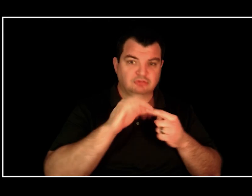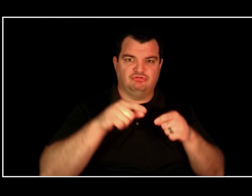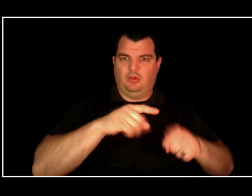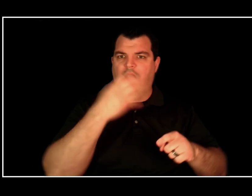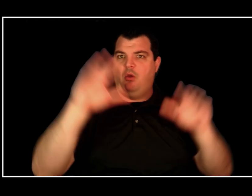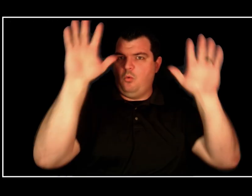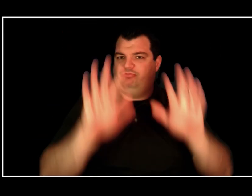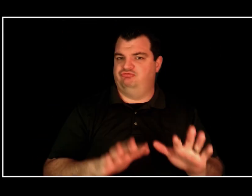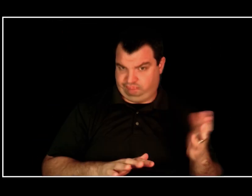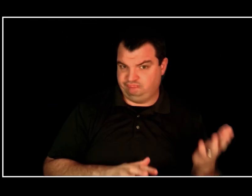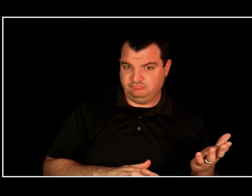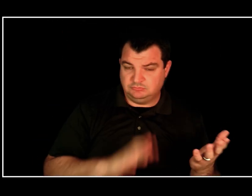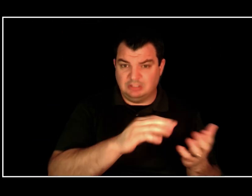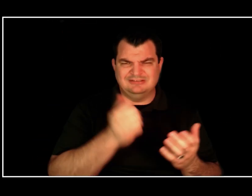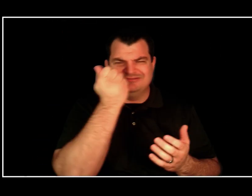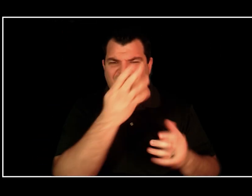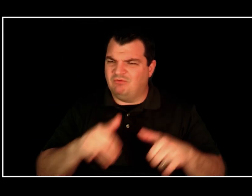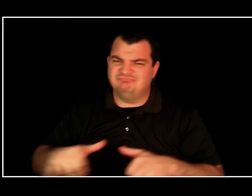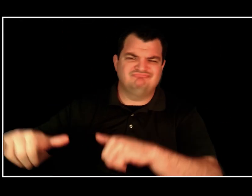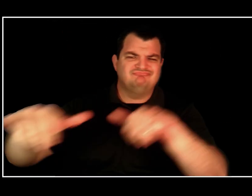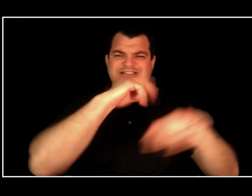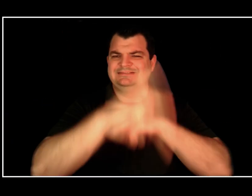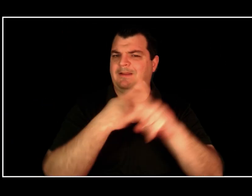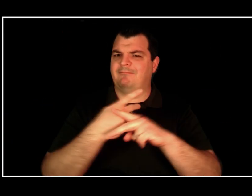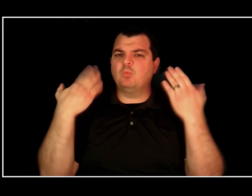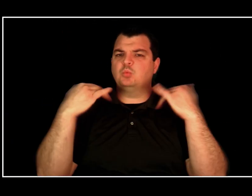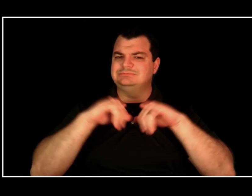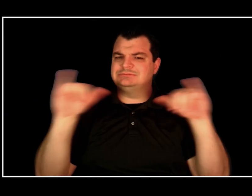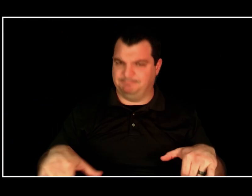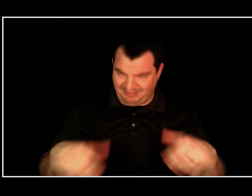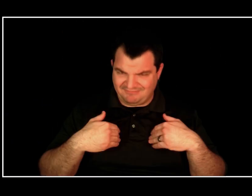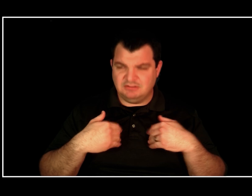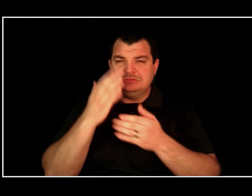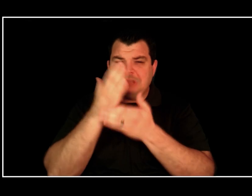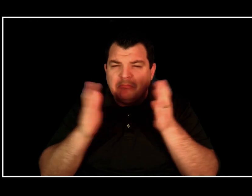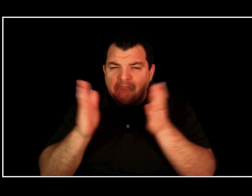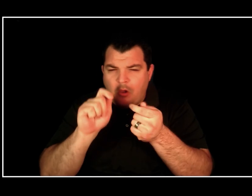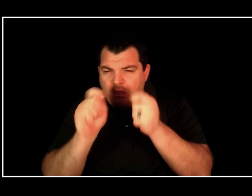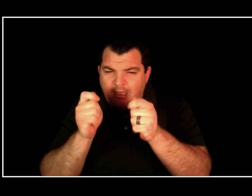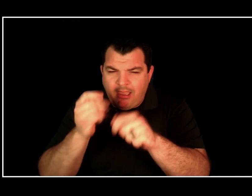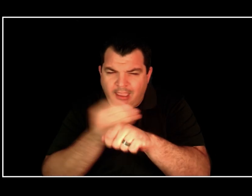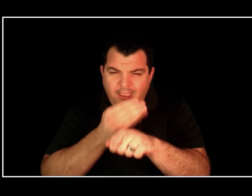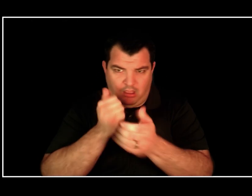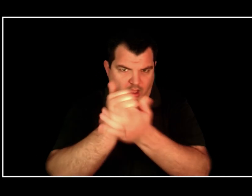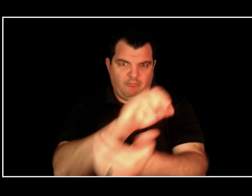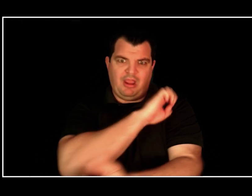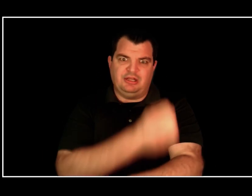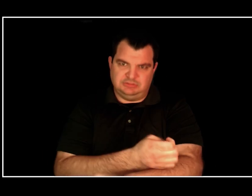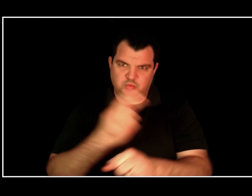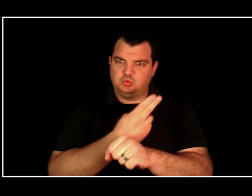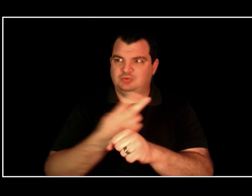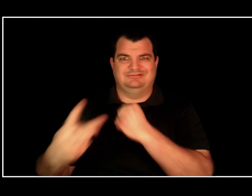especially during hot weather. There are several common types of cooling systems, and small changes can help lower